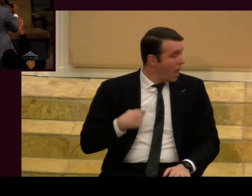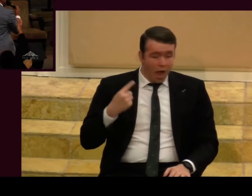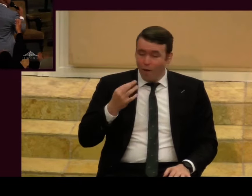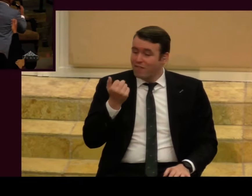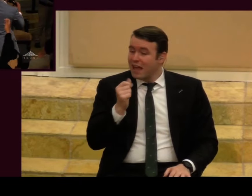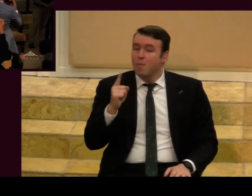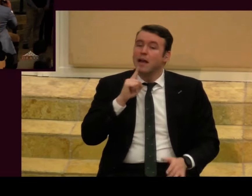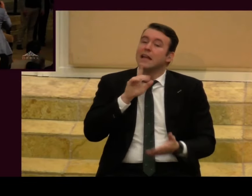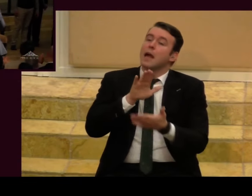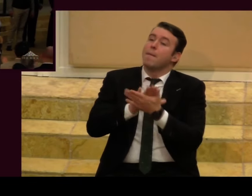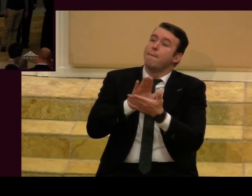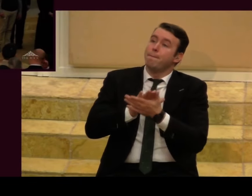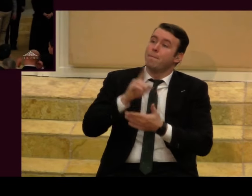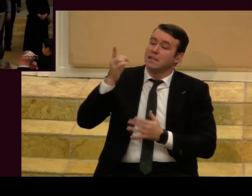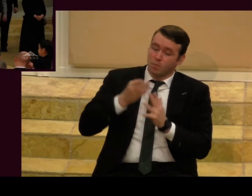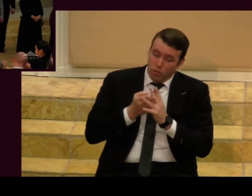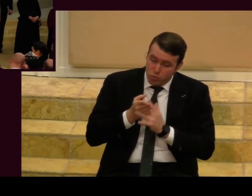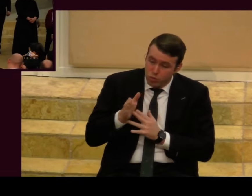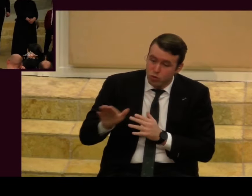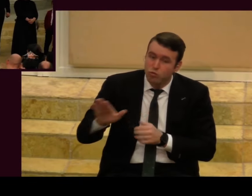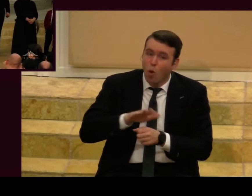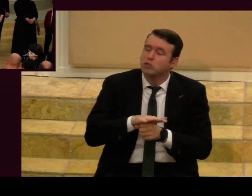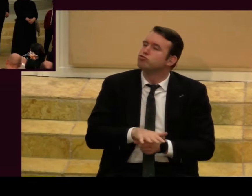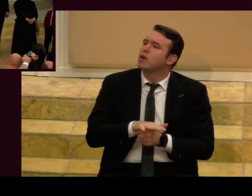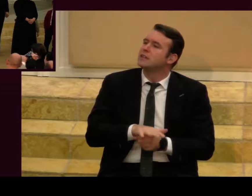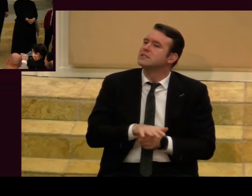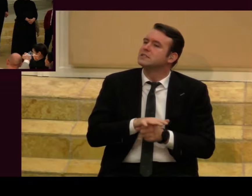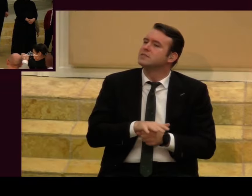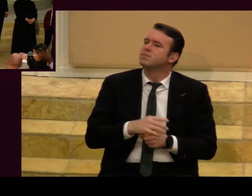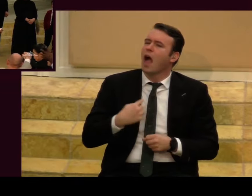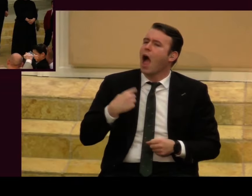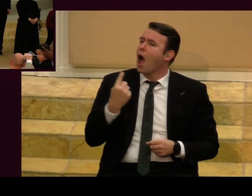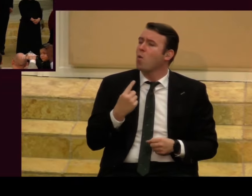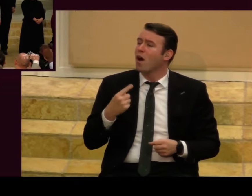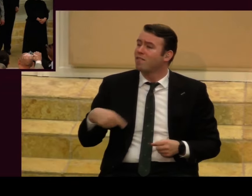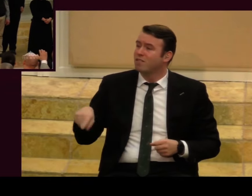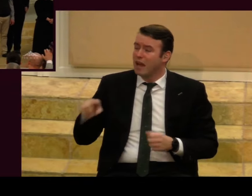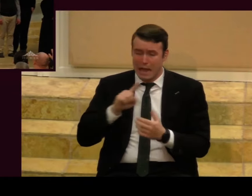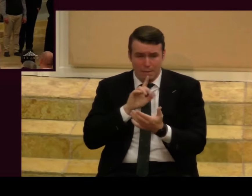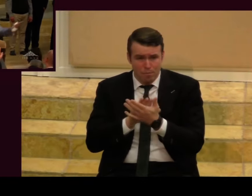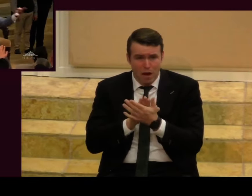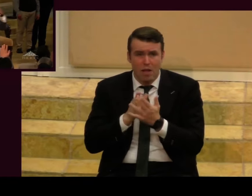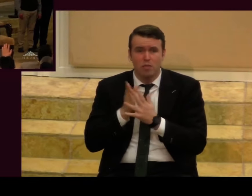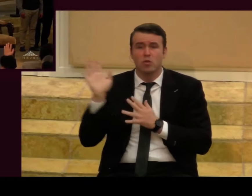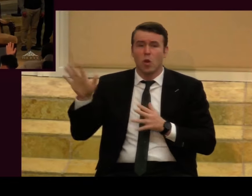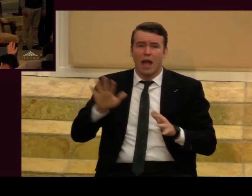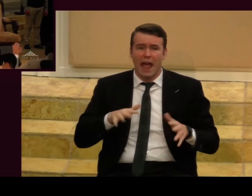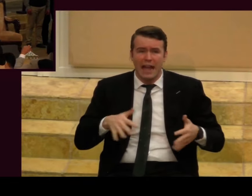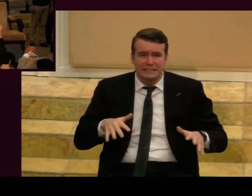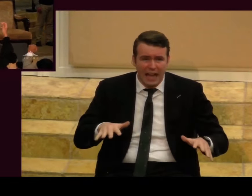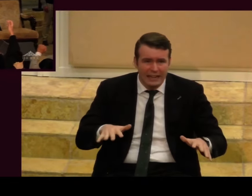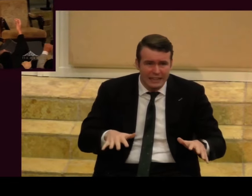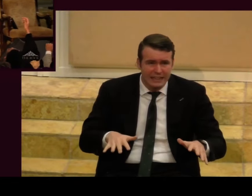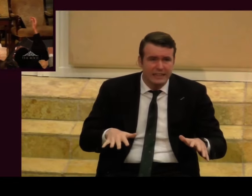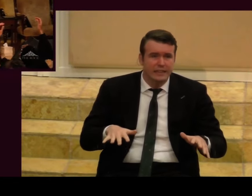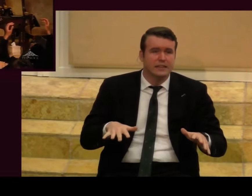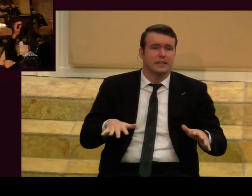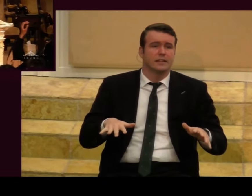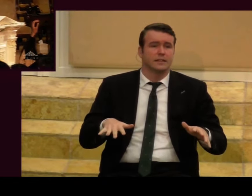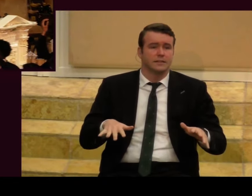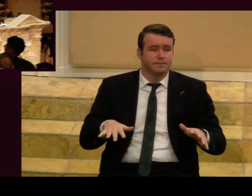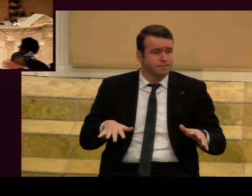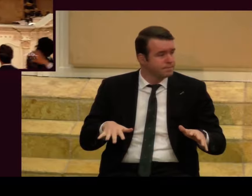I wonder if anybody can praise him through the stress. I wonder if anybody can praise him through the anxiety.